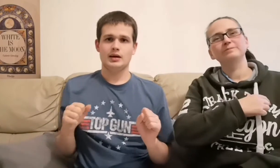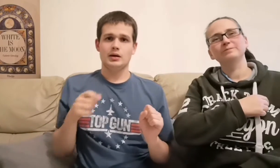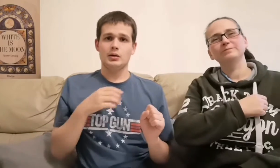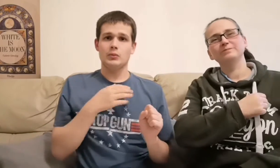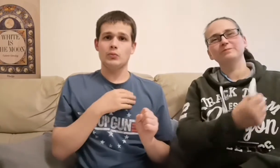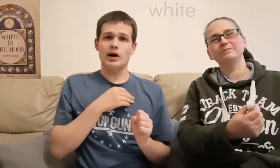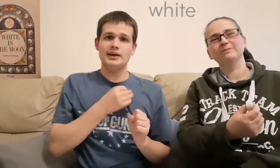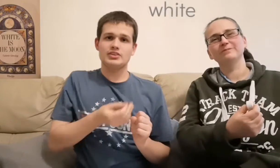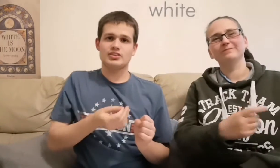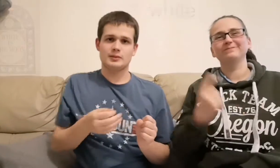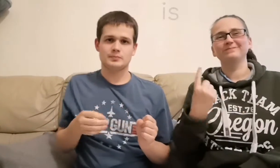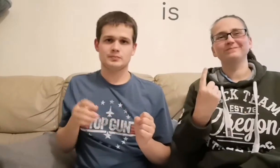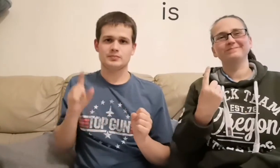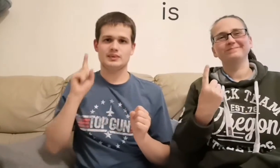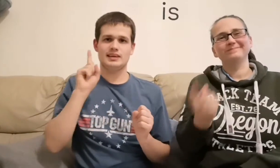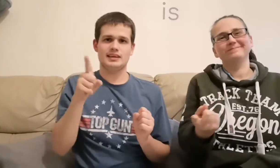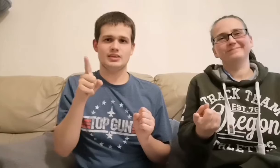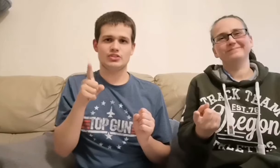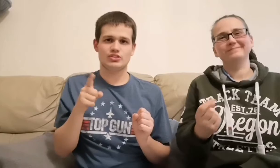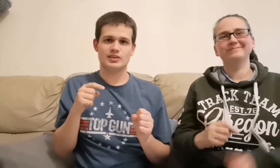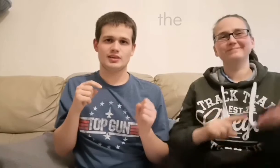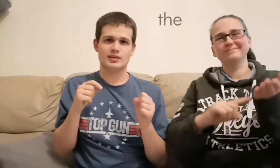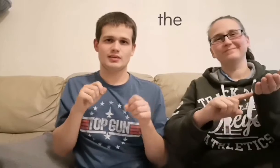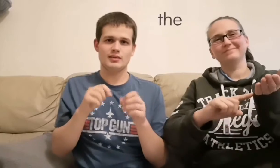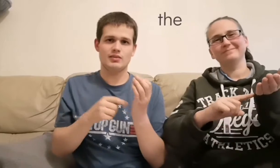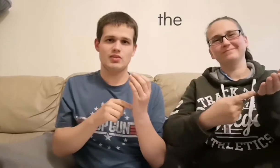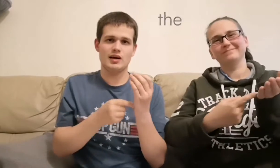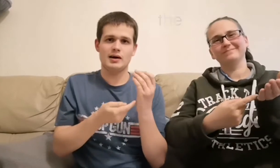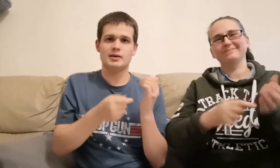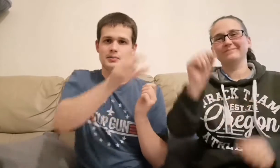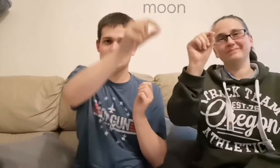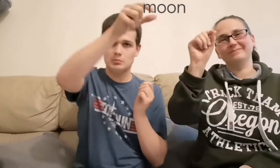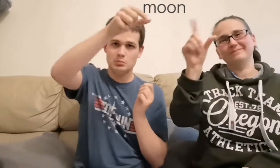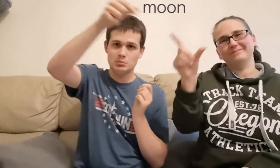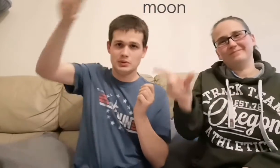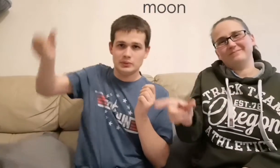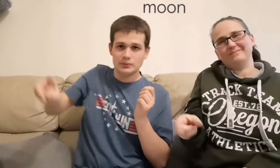White is the moon.